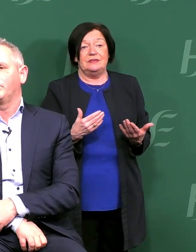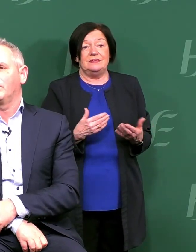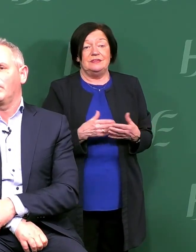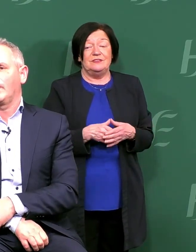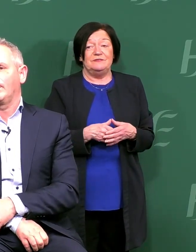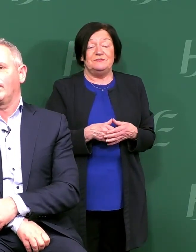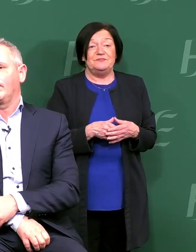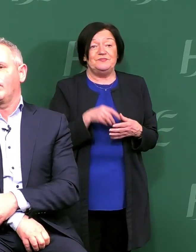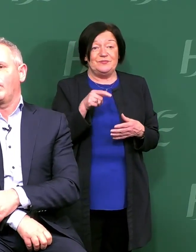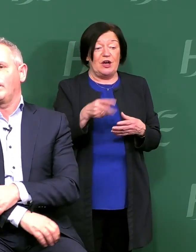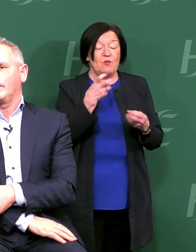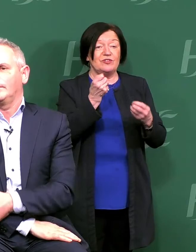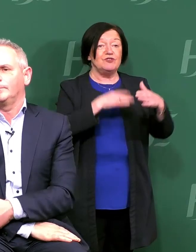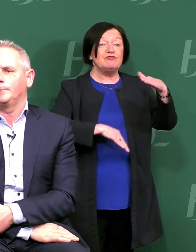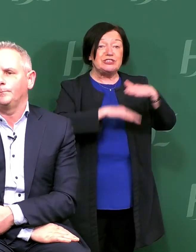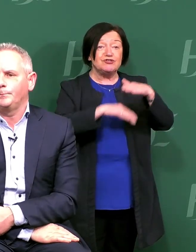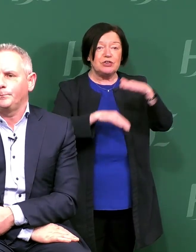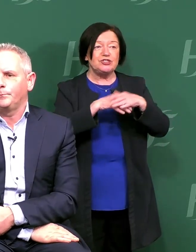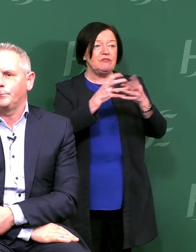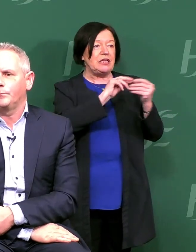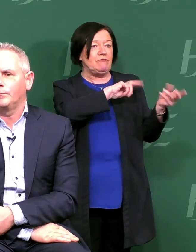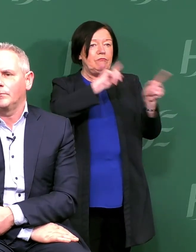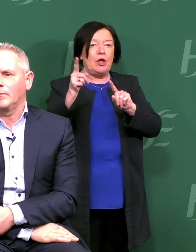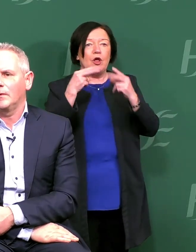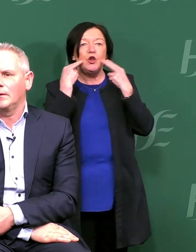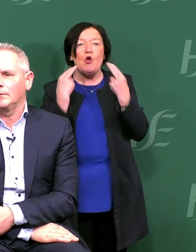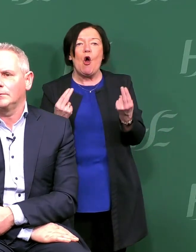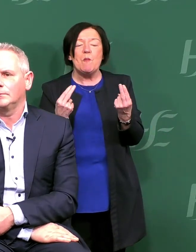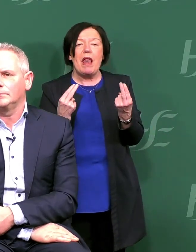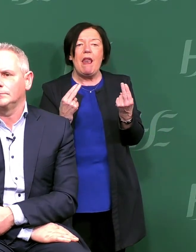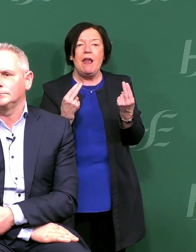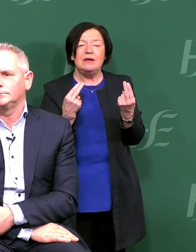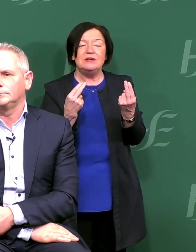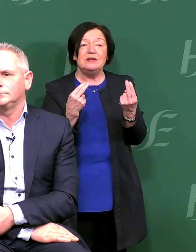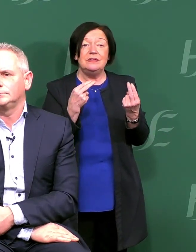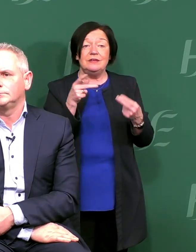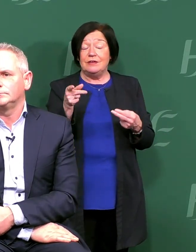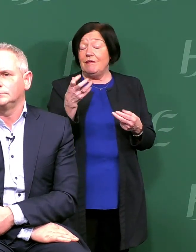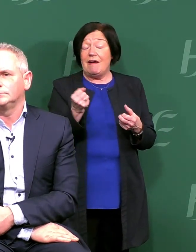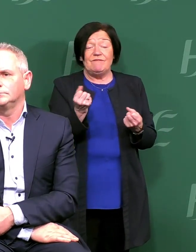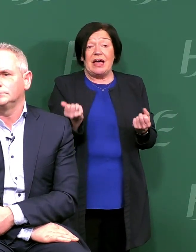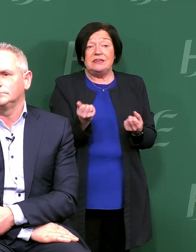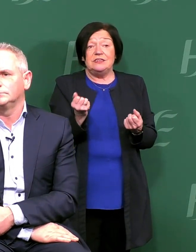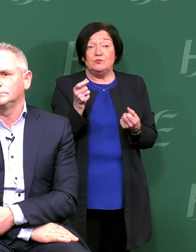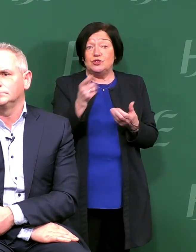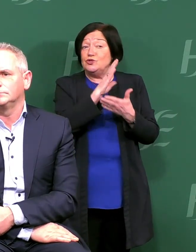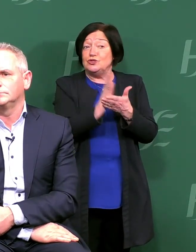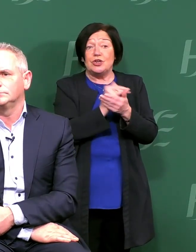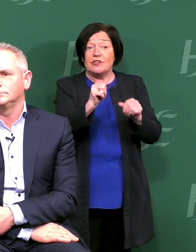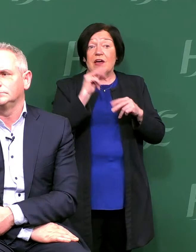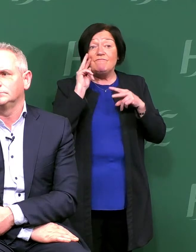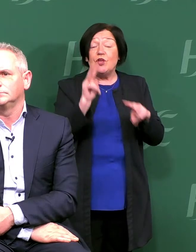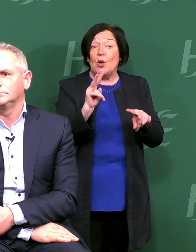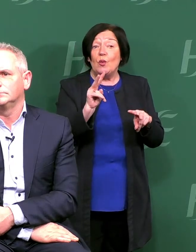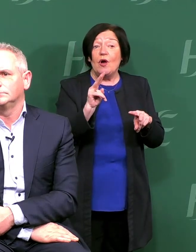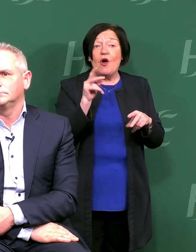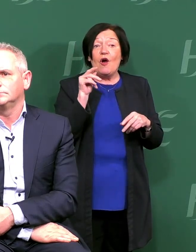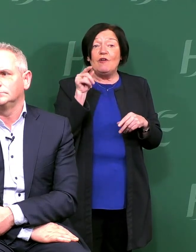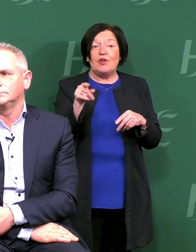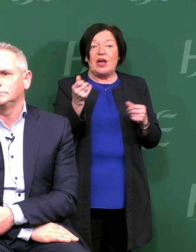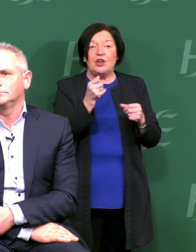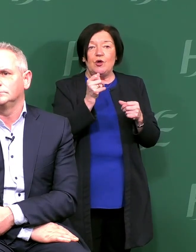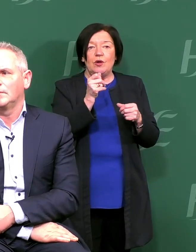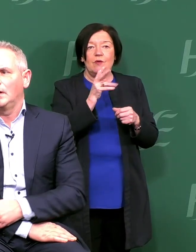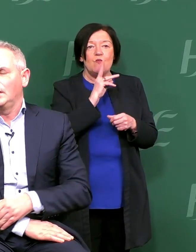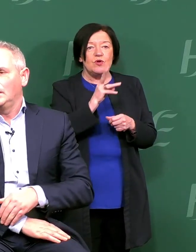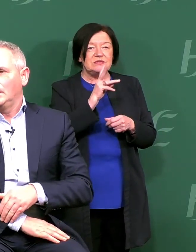with kind of all the restrictions lifting and things getting back to normal. I suppose, would you have any Would you share that view, or would you have any words of caution,